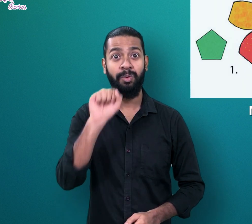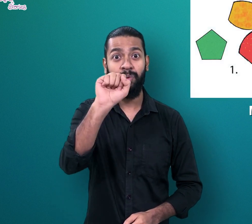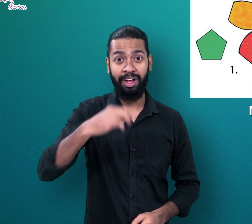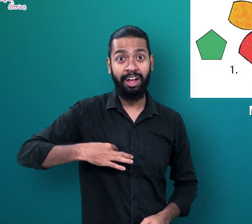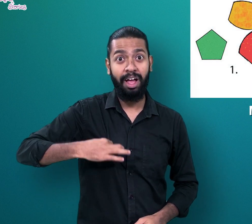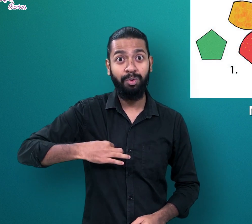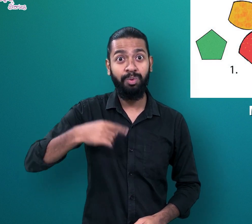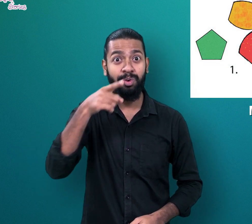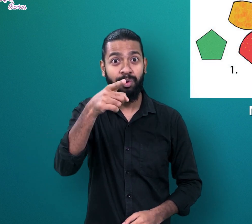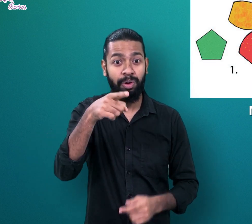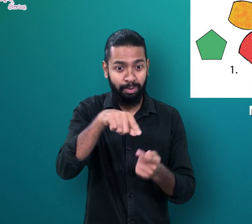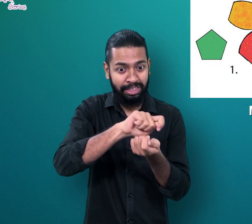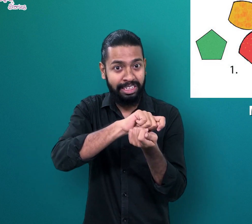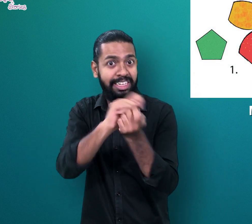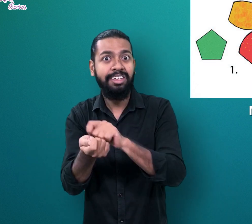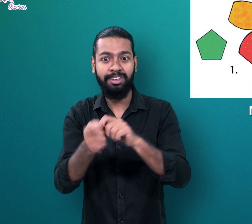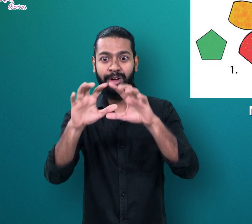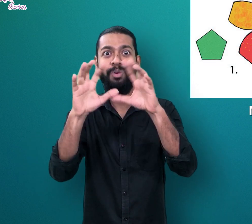Make your own cloth ball.